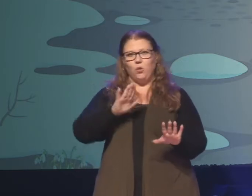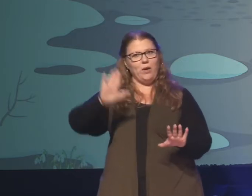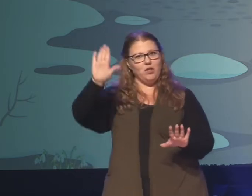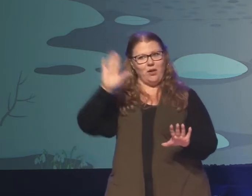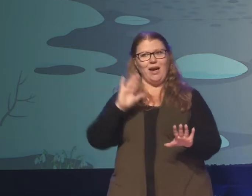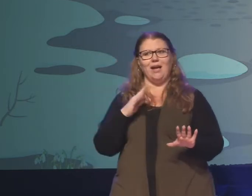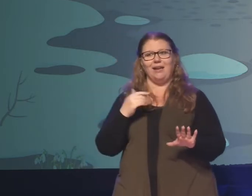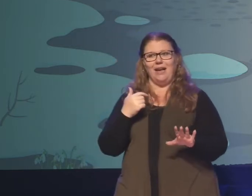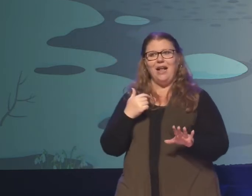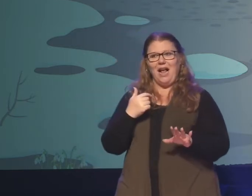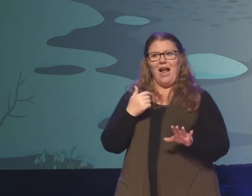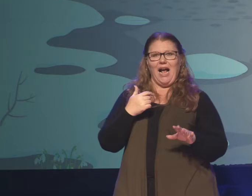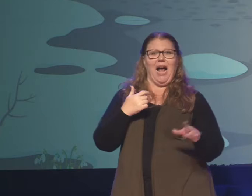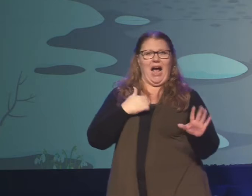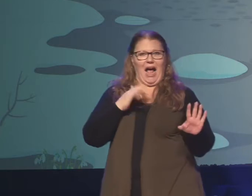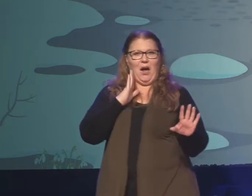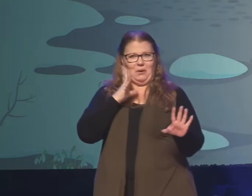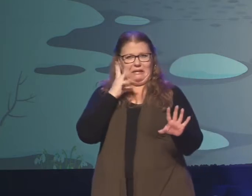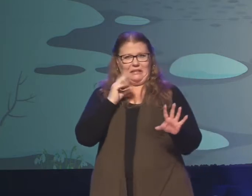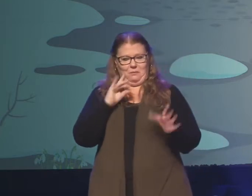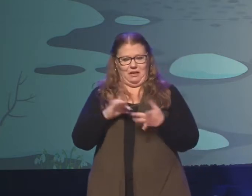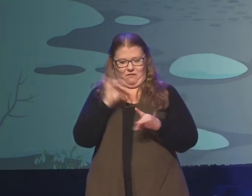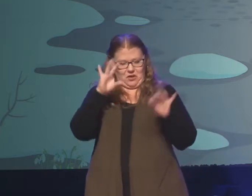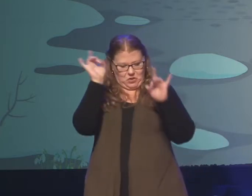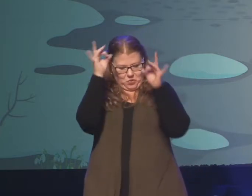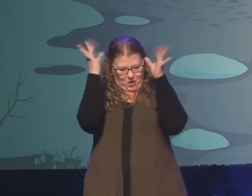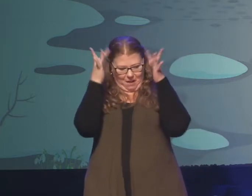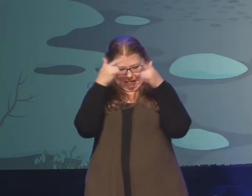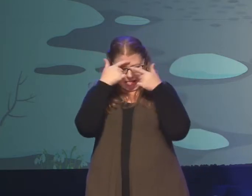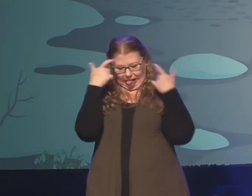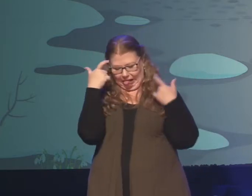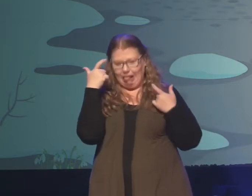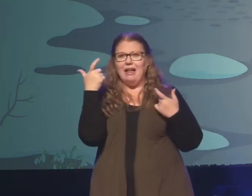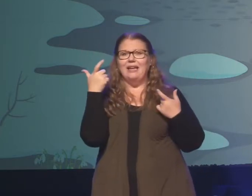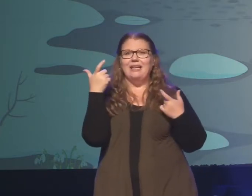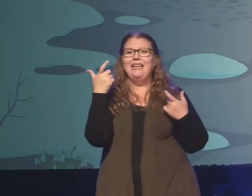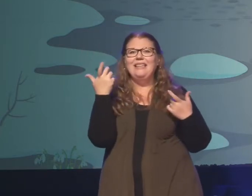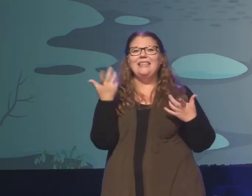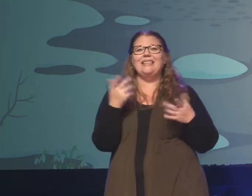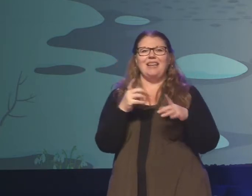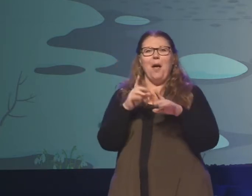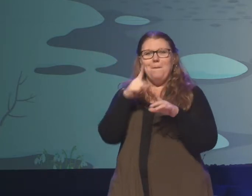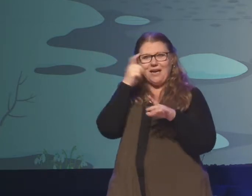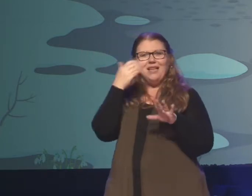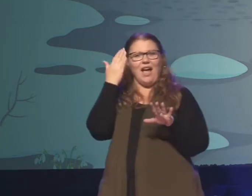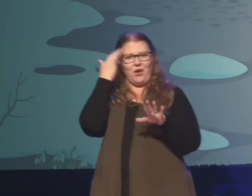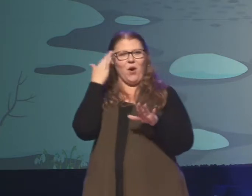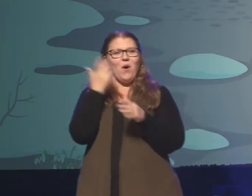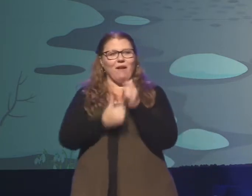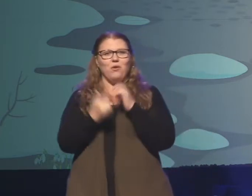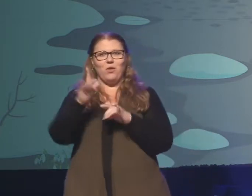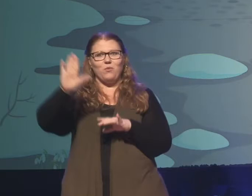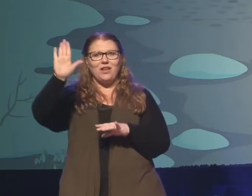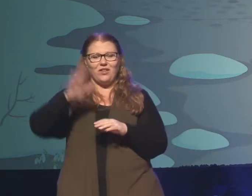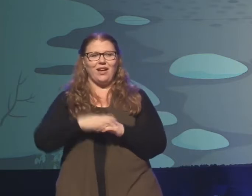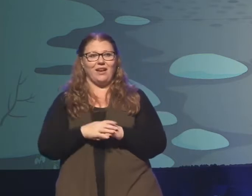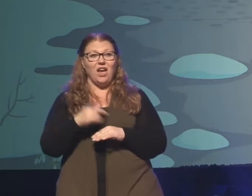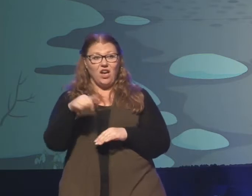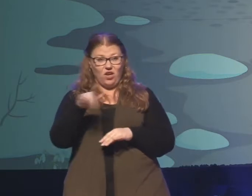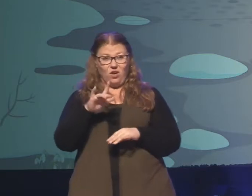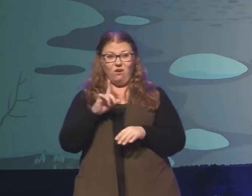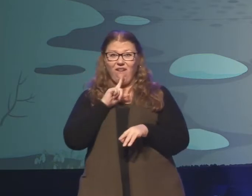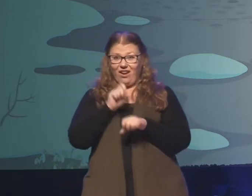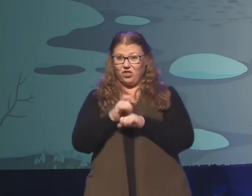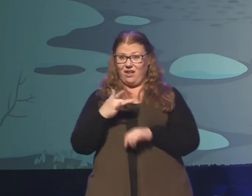your hand. I'll go into a like spiritual trauma, you know, coma over here, because I know everybody could raise their hands that you've actually